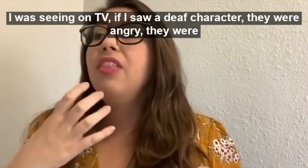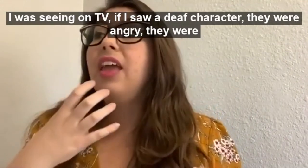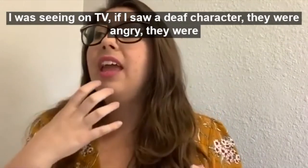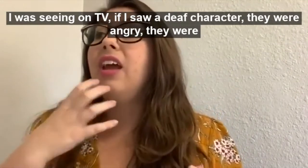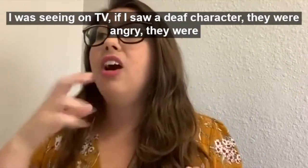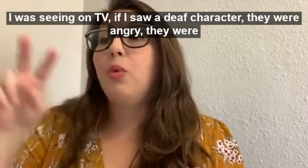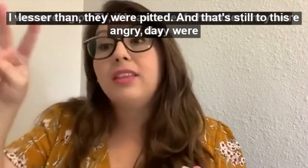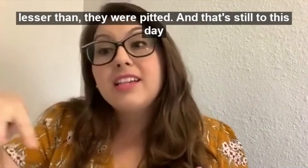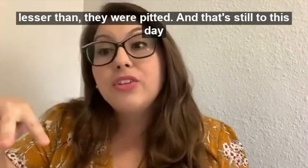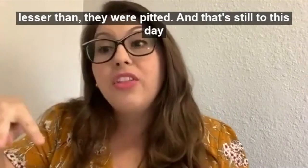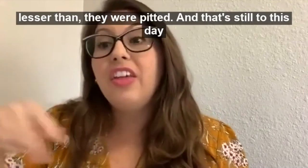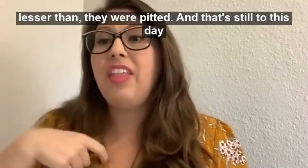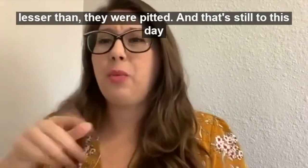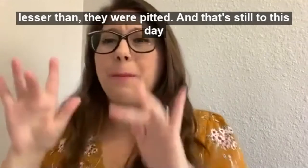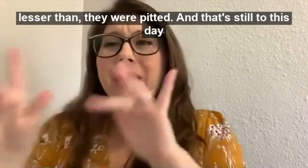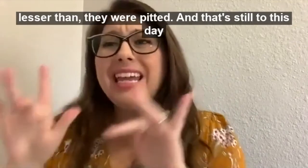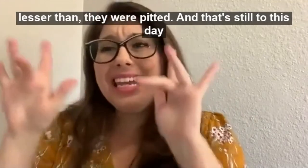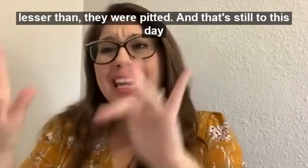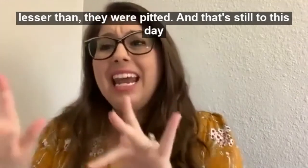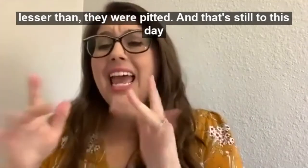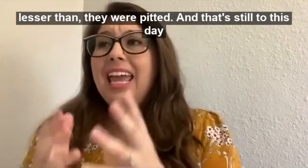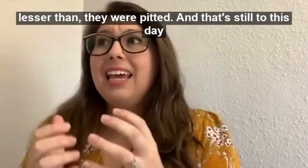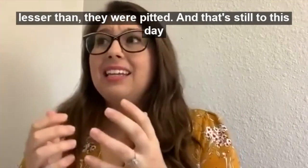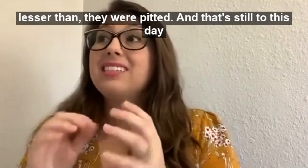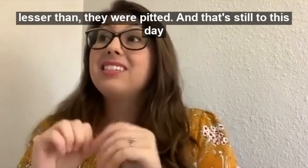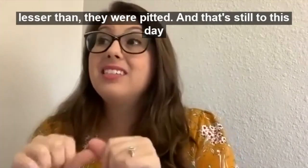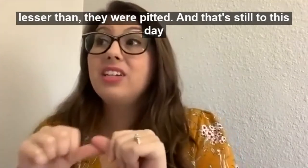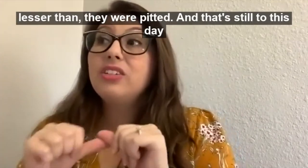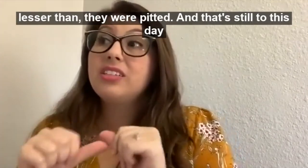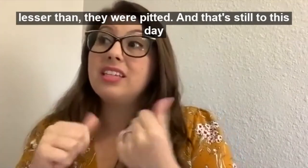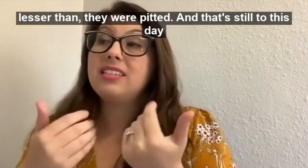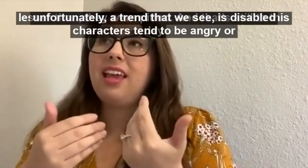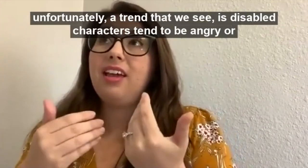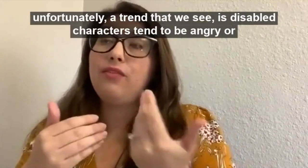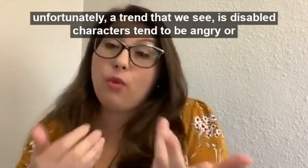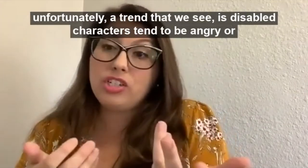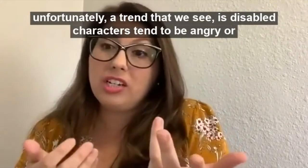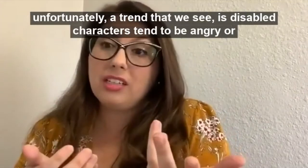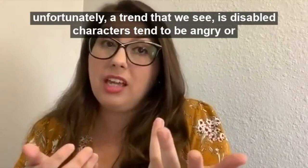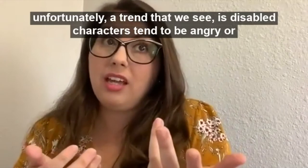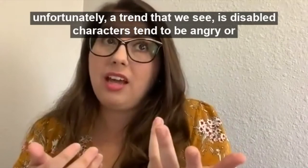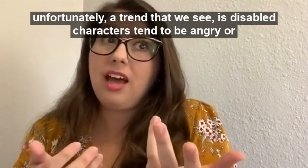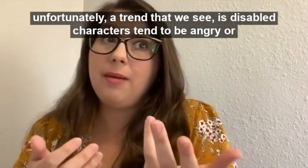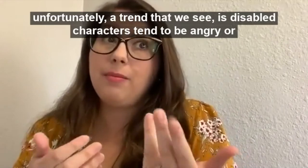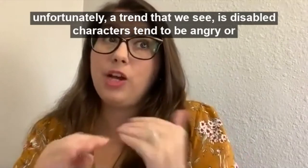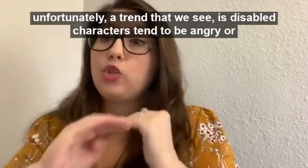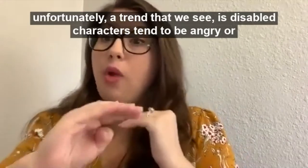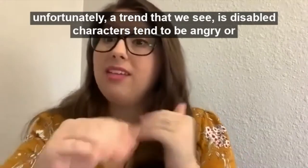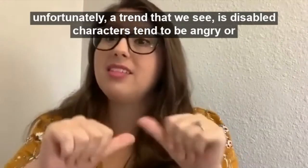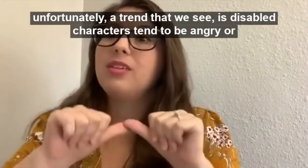they were lesser than, they were pitied, and that's still to this day, unfortunately, a trend that we